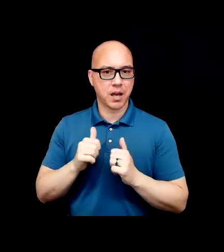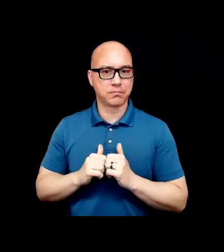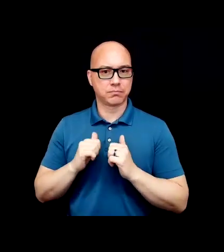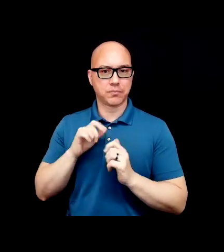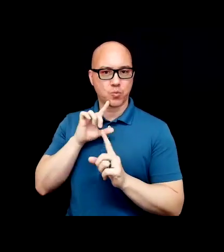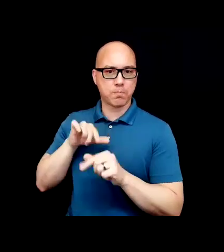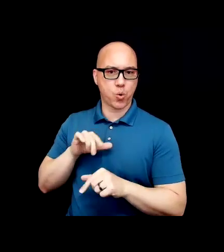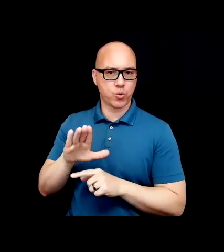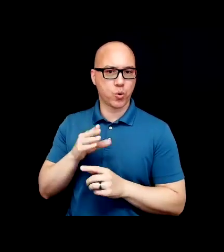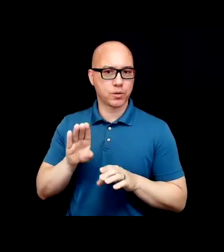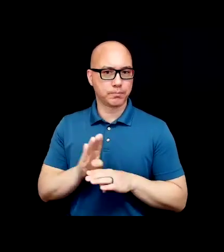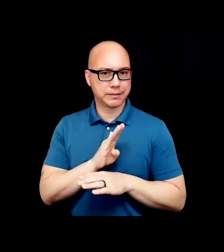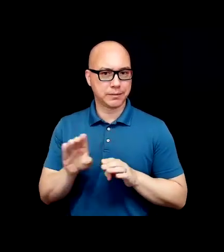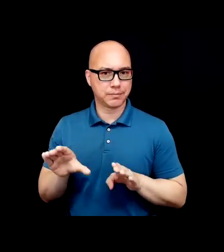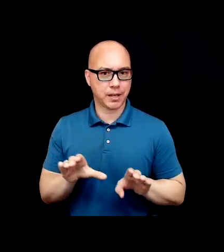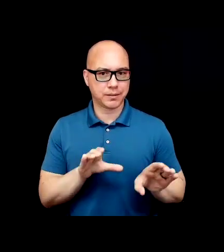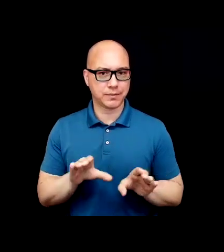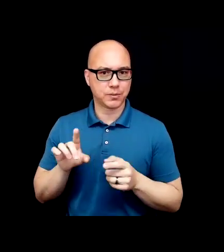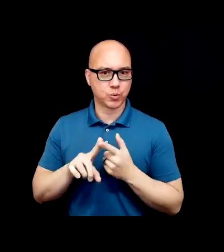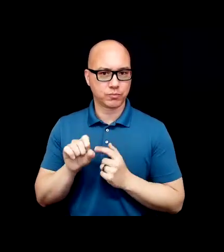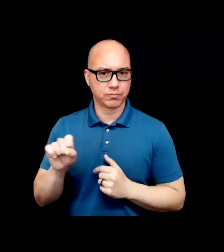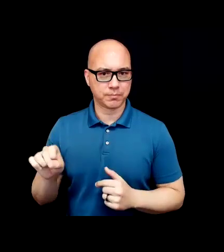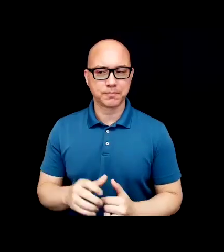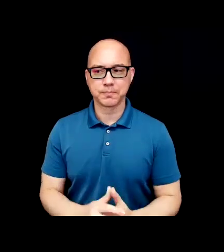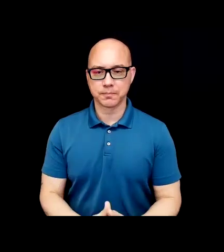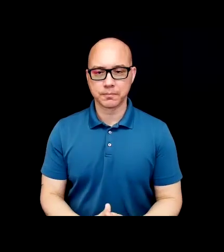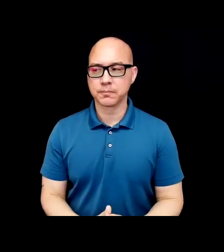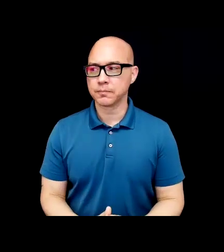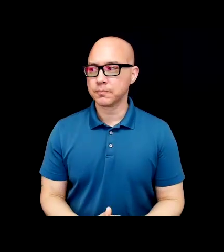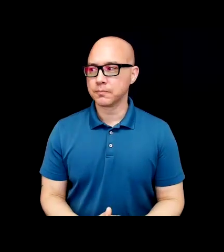about reporting business activity to Social Security for those 2 benefits.